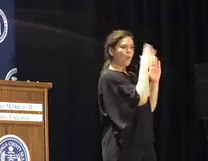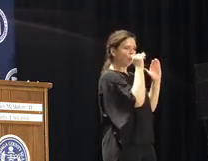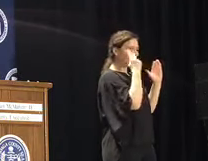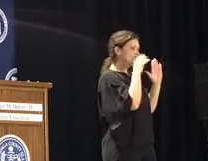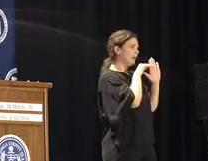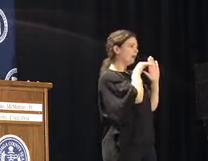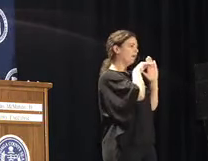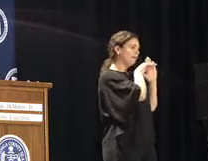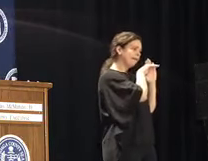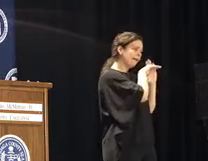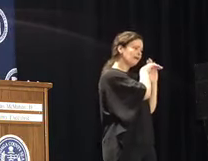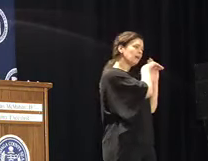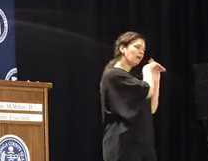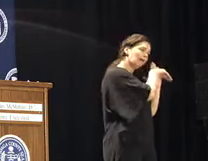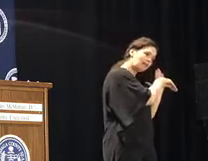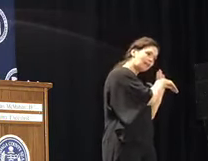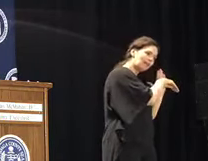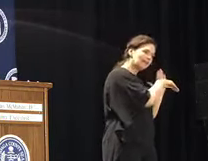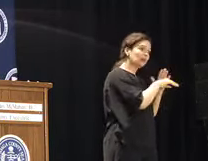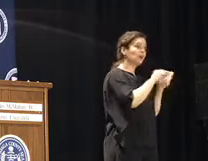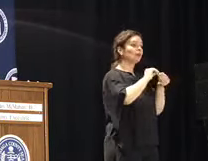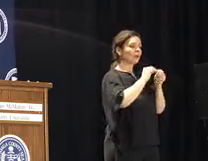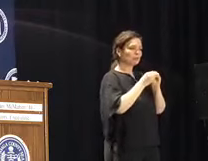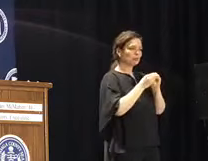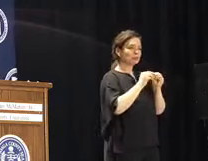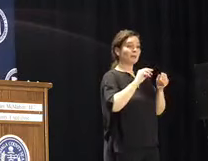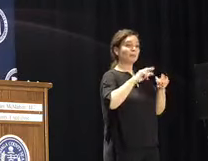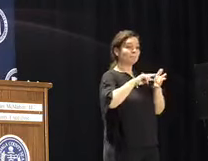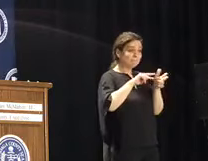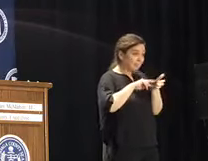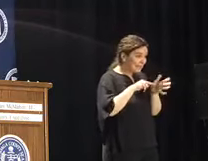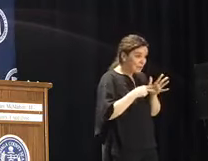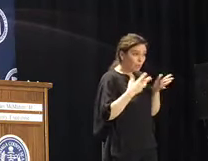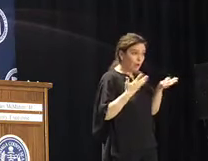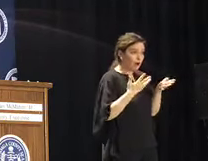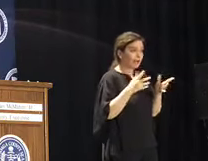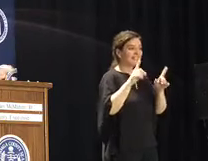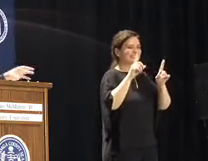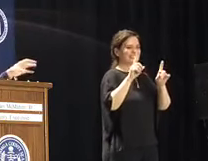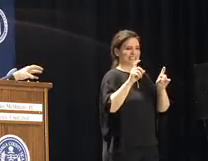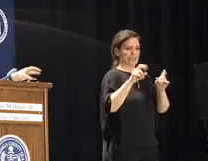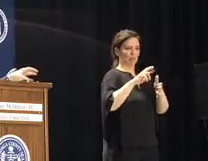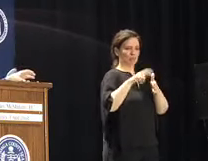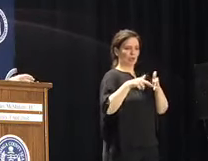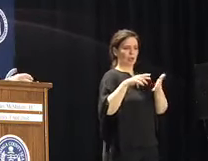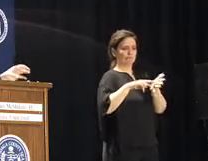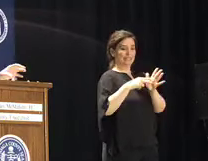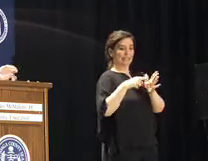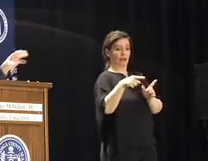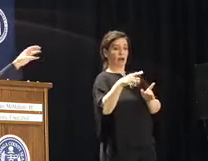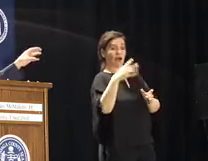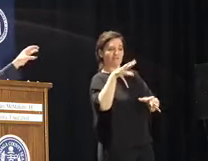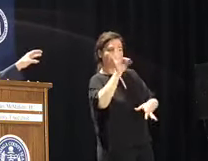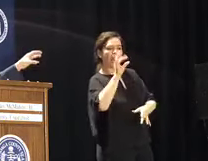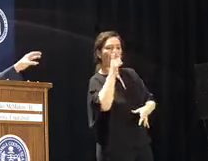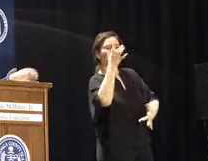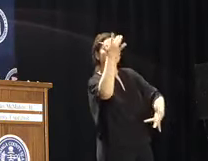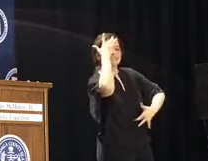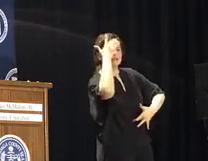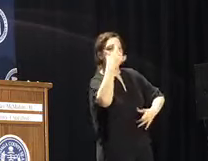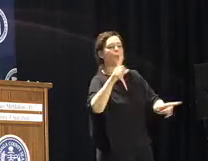are sick. If people who are sick and are not asking for tests, they're still out there. That doesn't mean that there's not